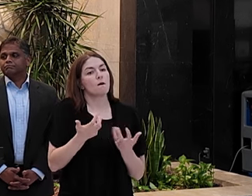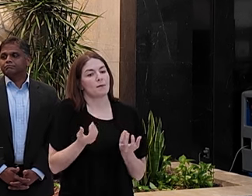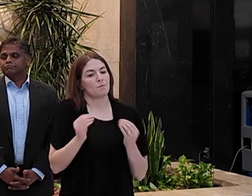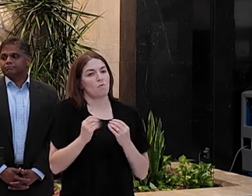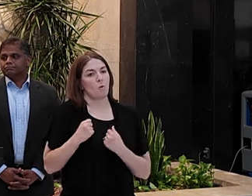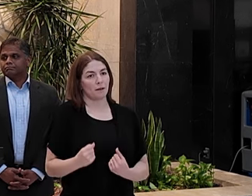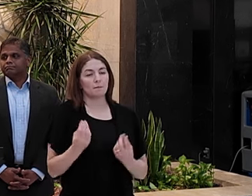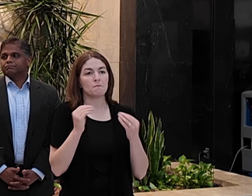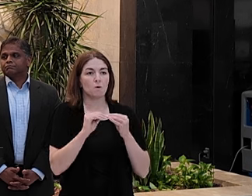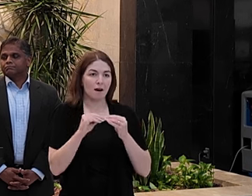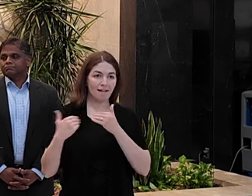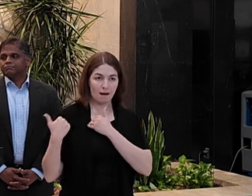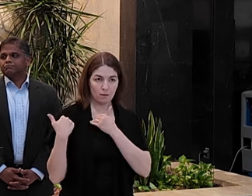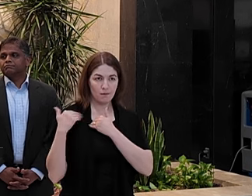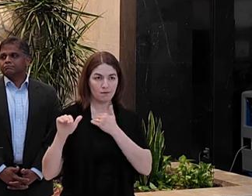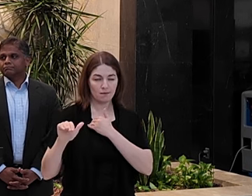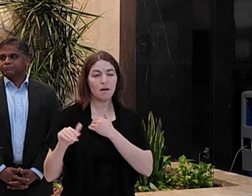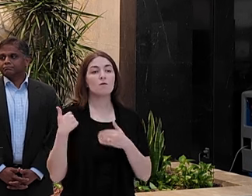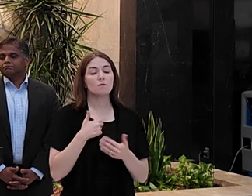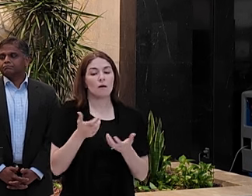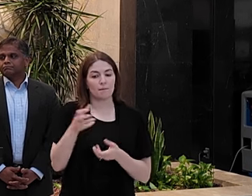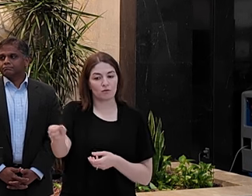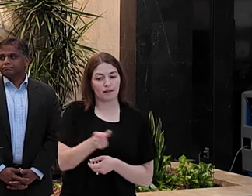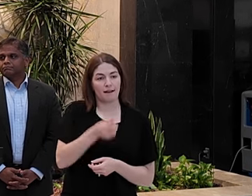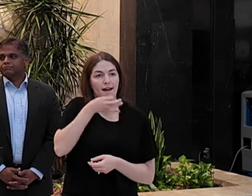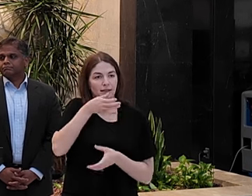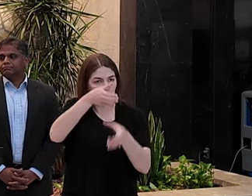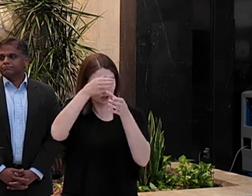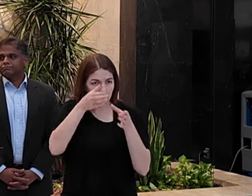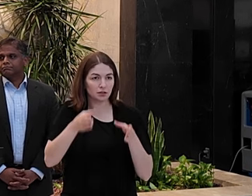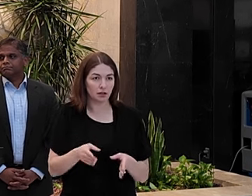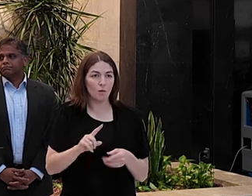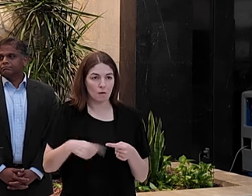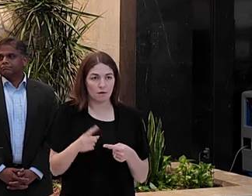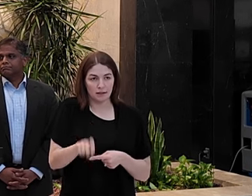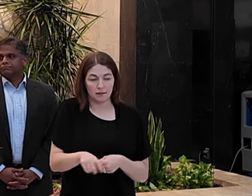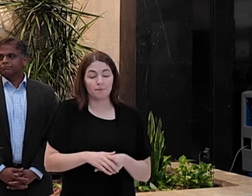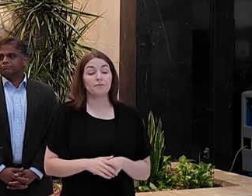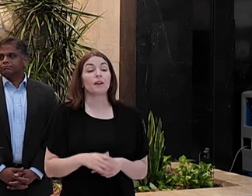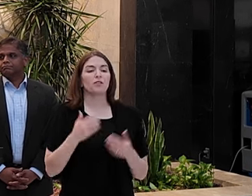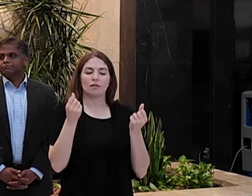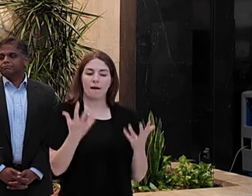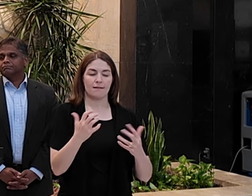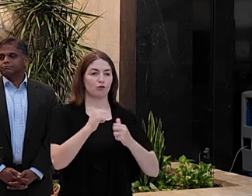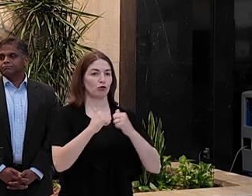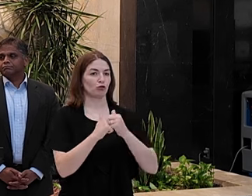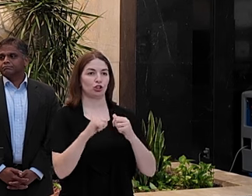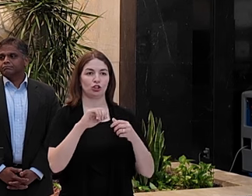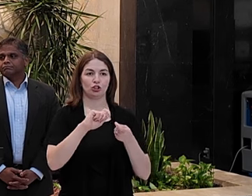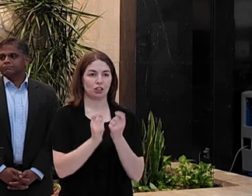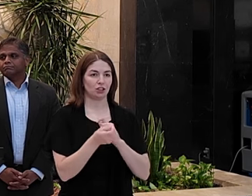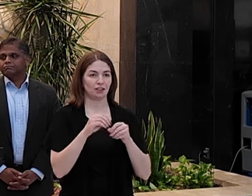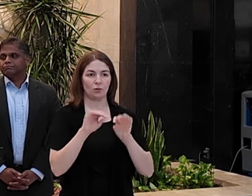accountable, trying to bring in expertise where warranted. There's been a lot of structural changes in the organization as a whole. We